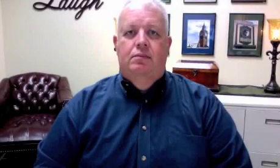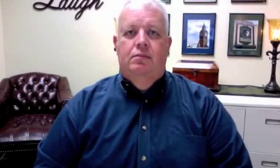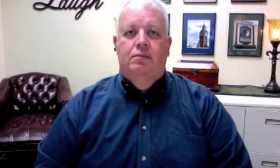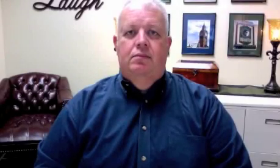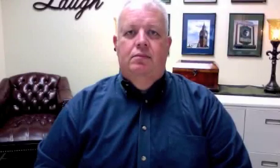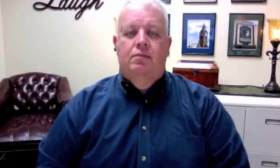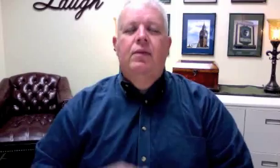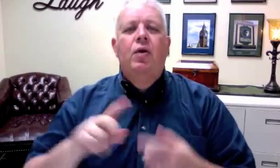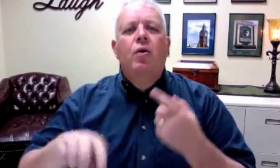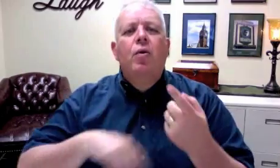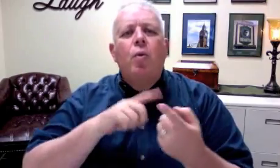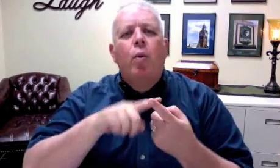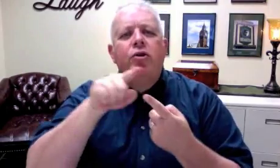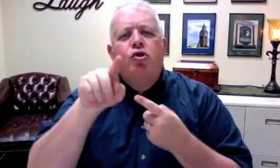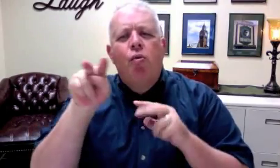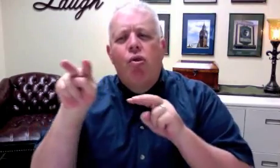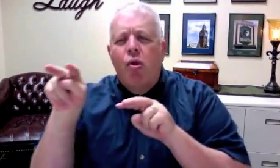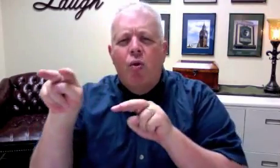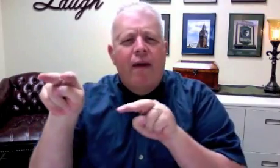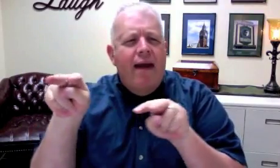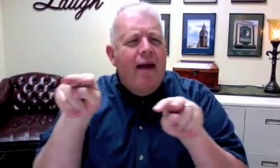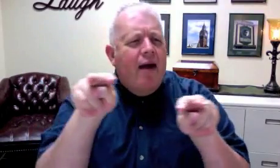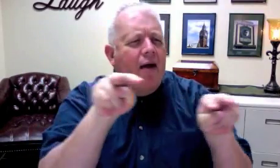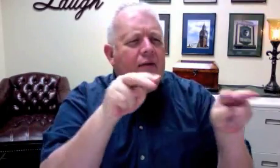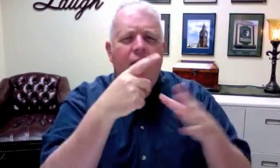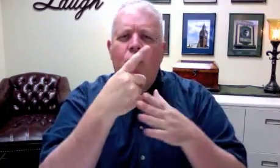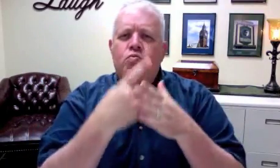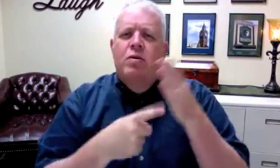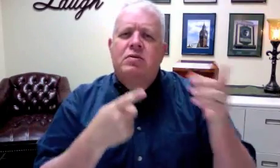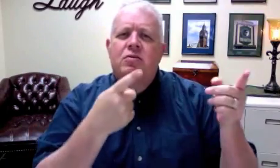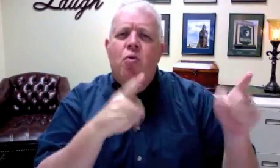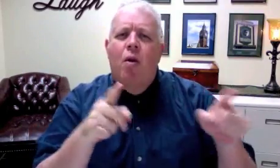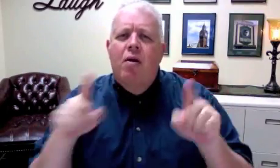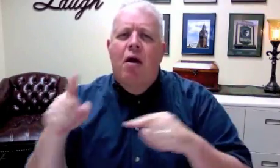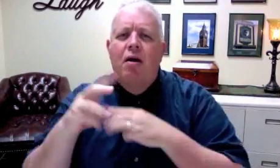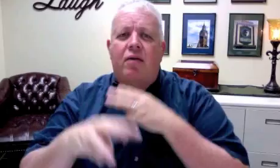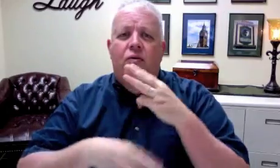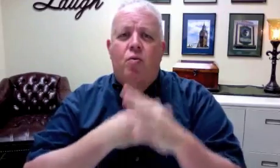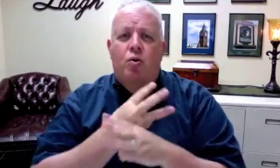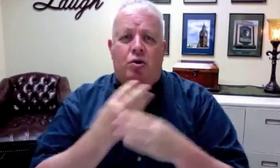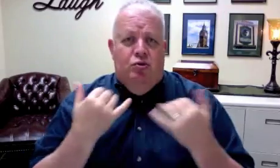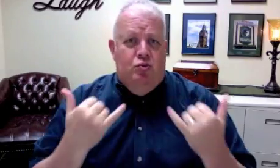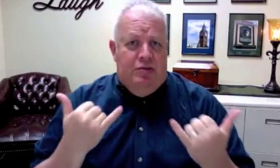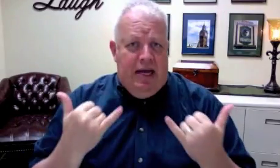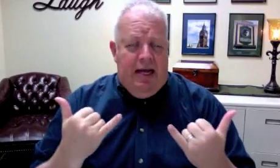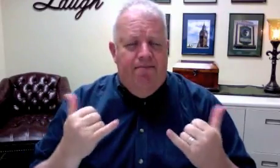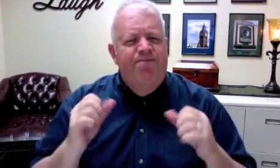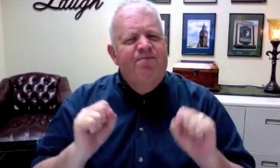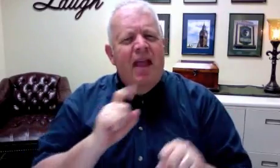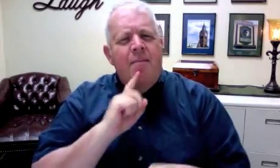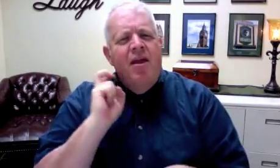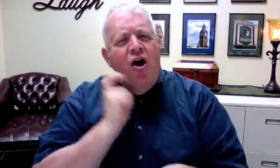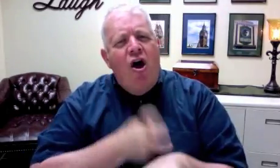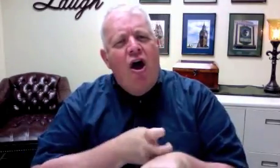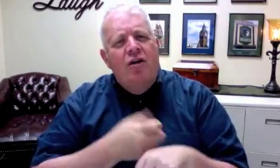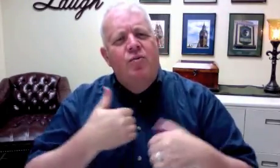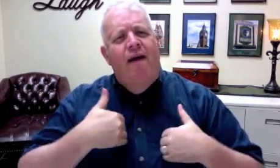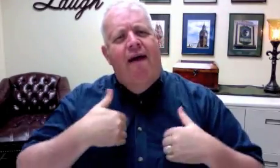When you look around at what's going on in the world today, it can be hard to have a positive